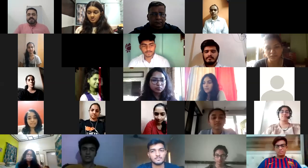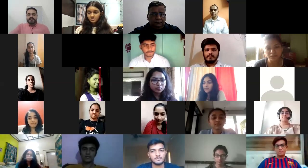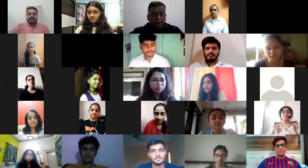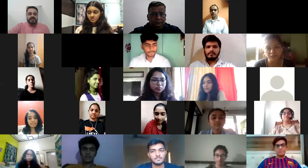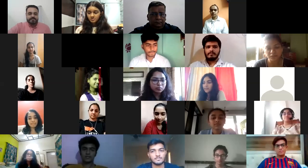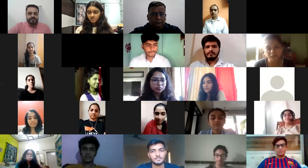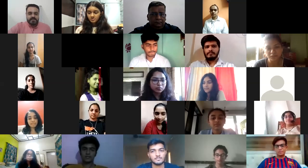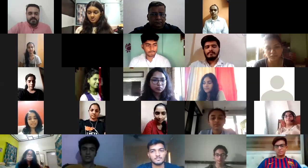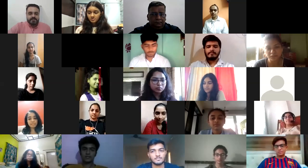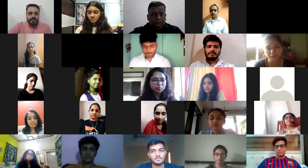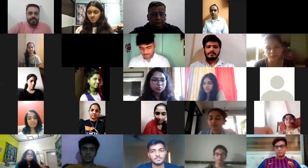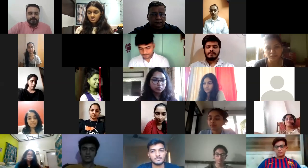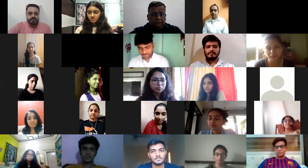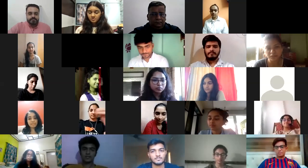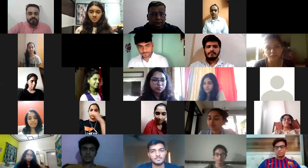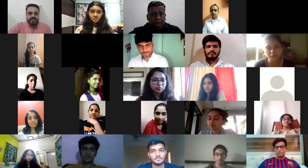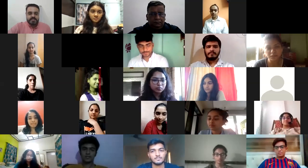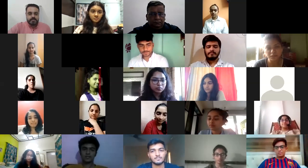they come. Just give me a moment.